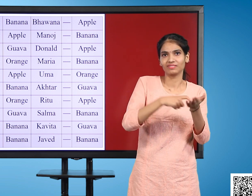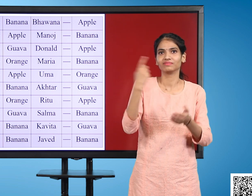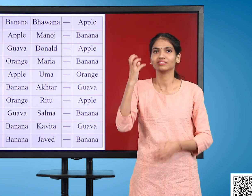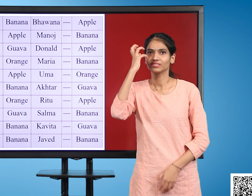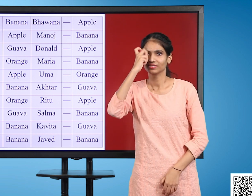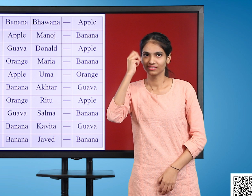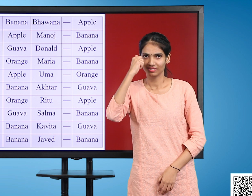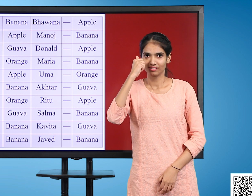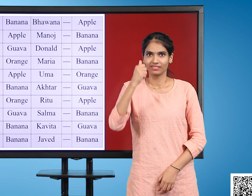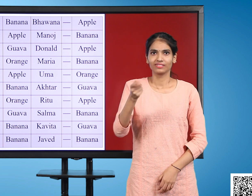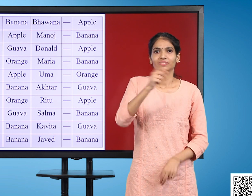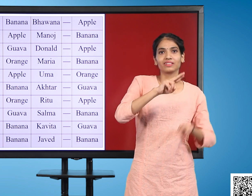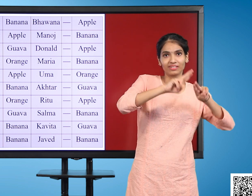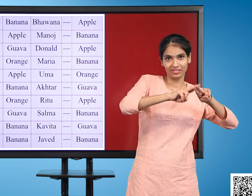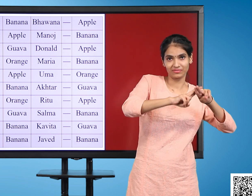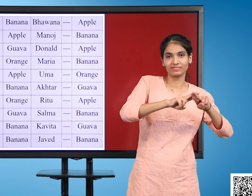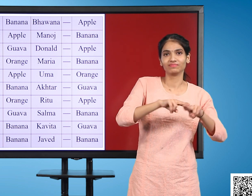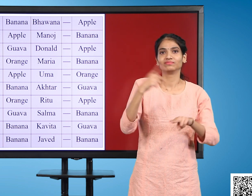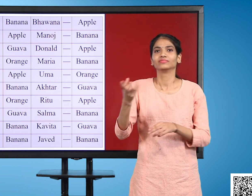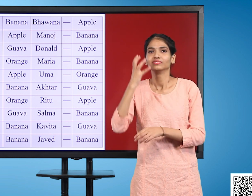Radha, orange. Farida, guava.